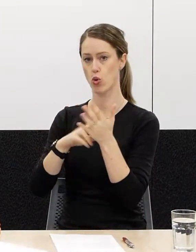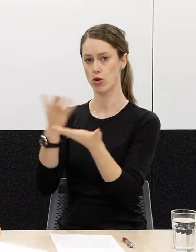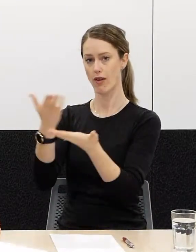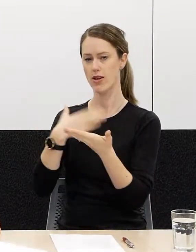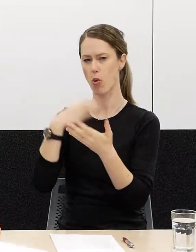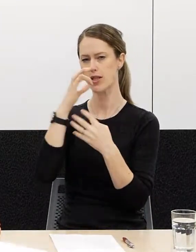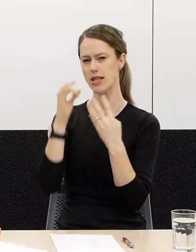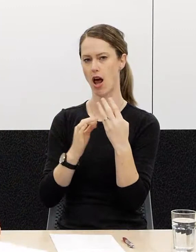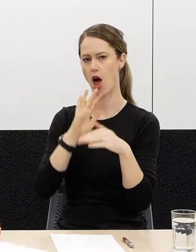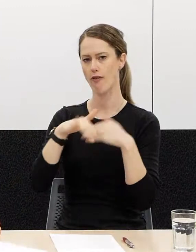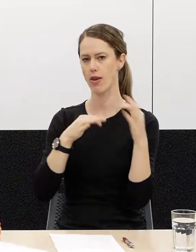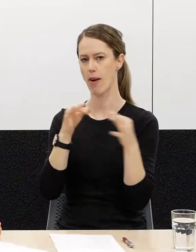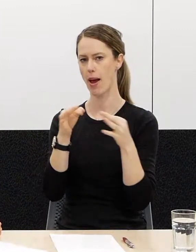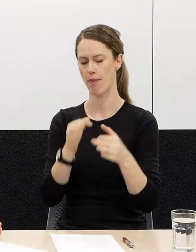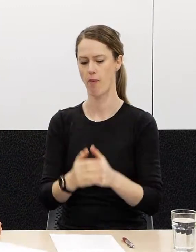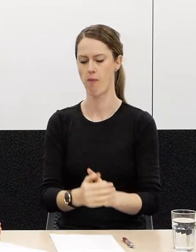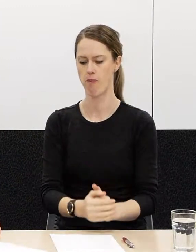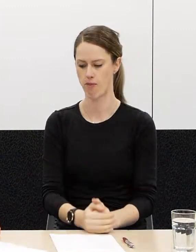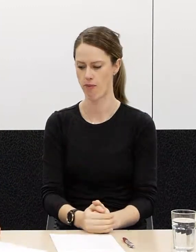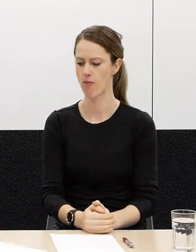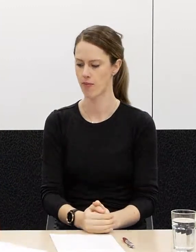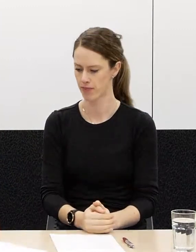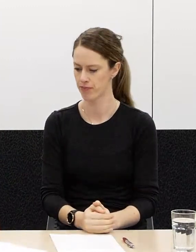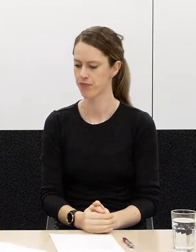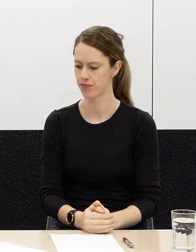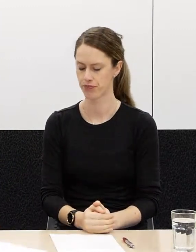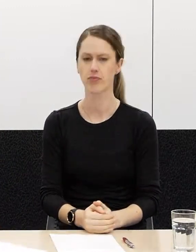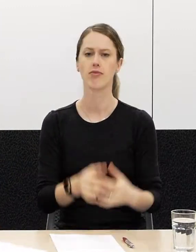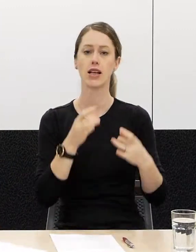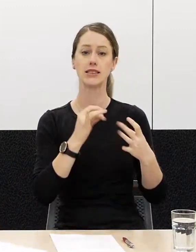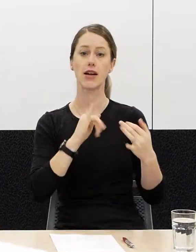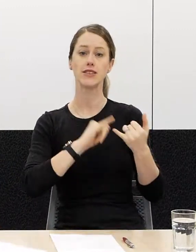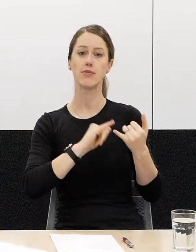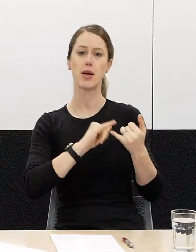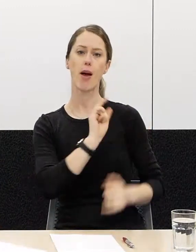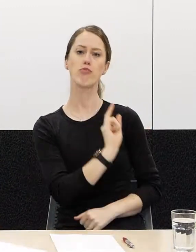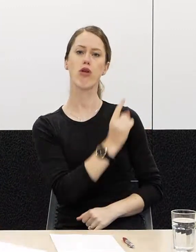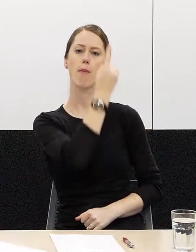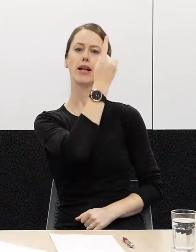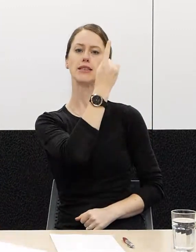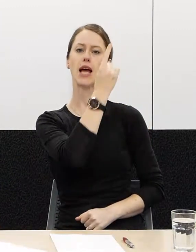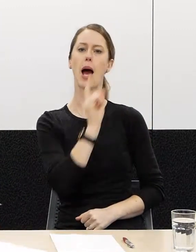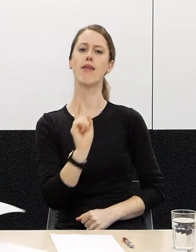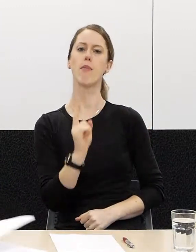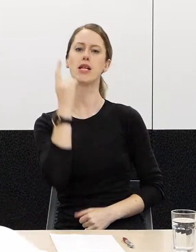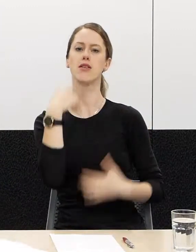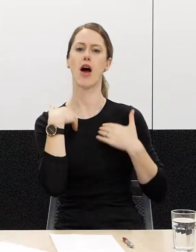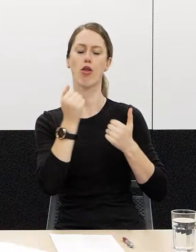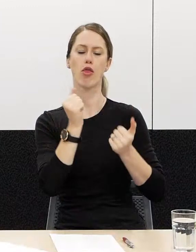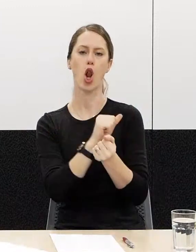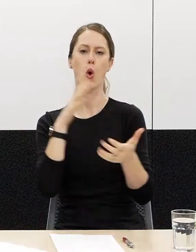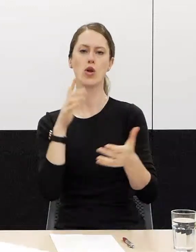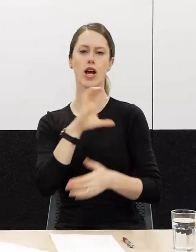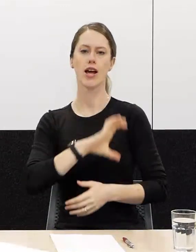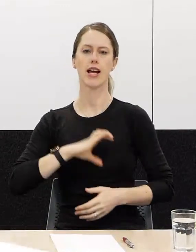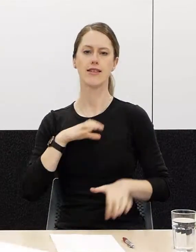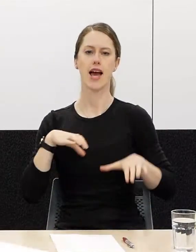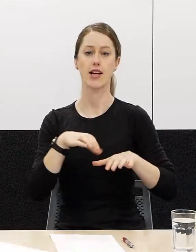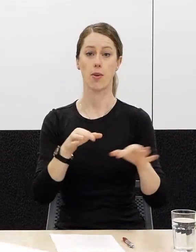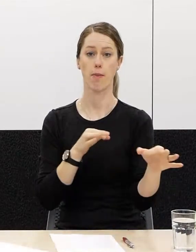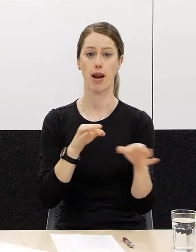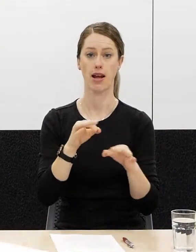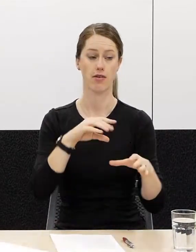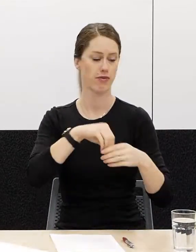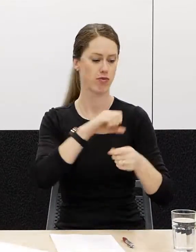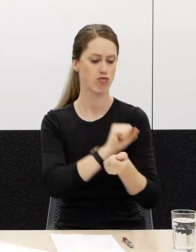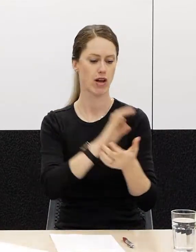about the detail of the plan. At the start of September, the Prime Minister and the Minister of Health launched the Cancer Action Plan, and as part of that